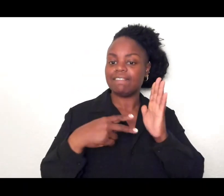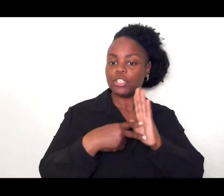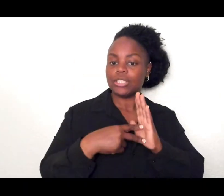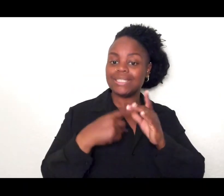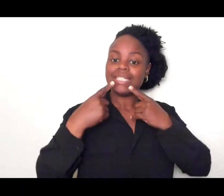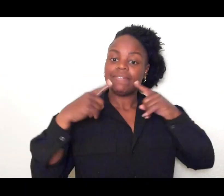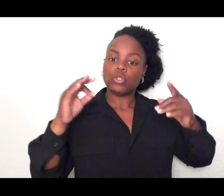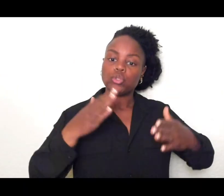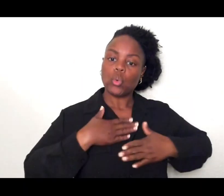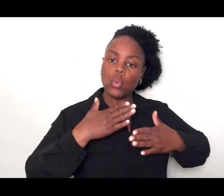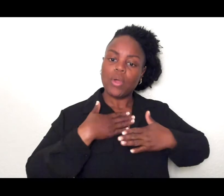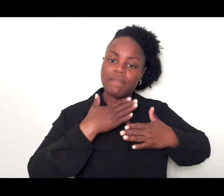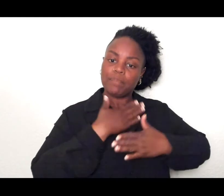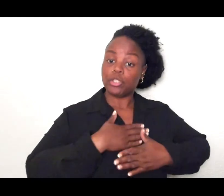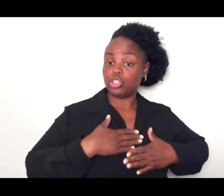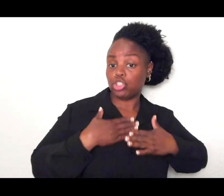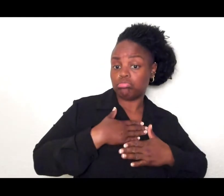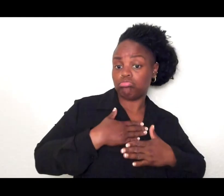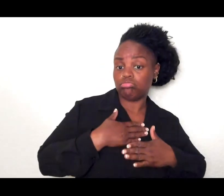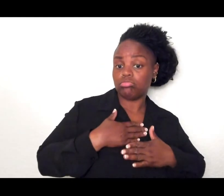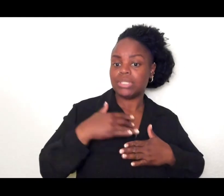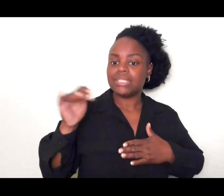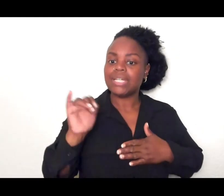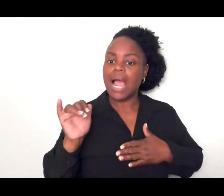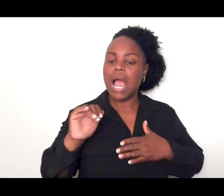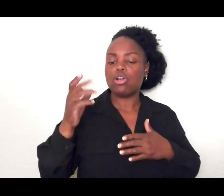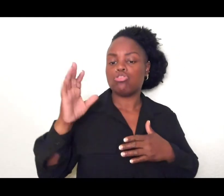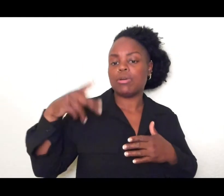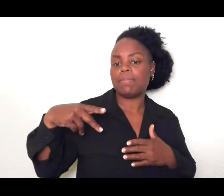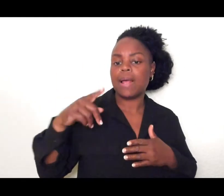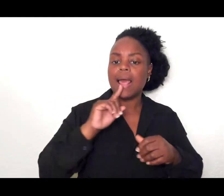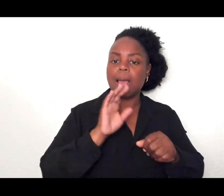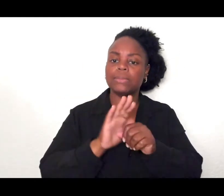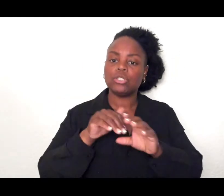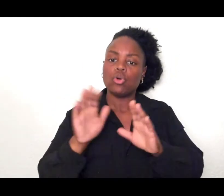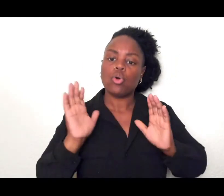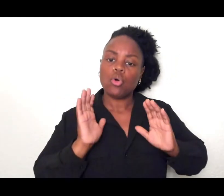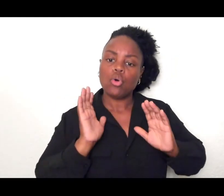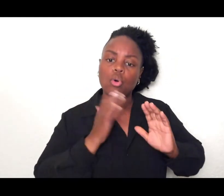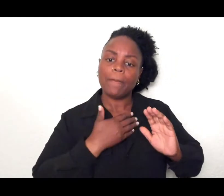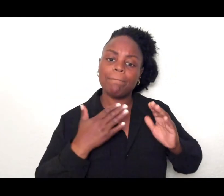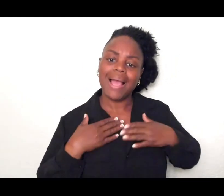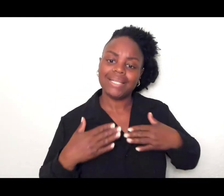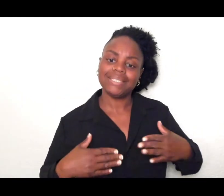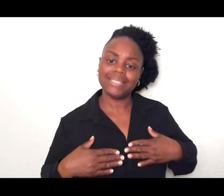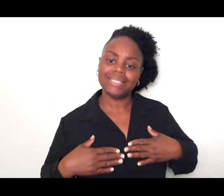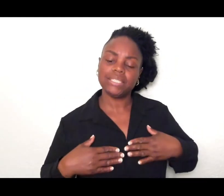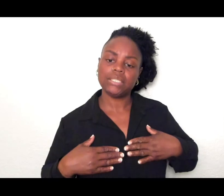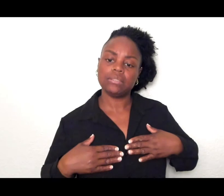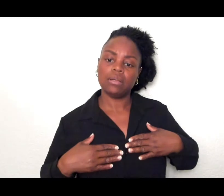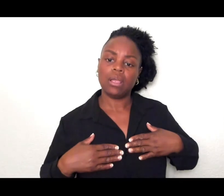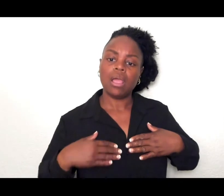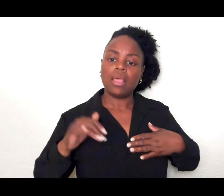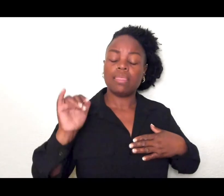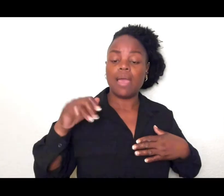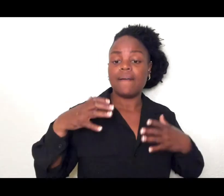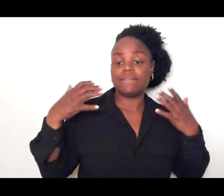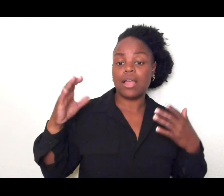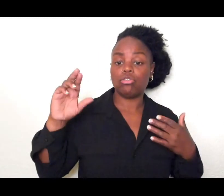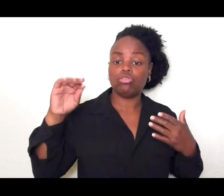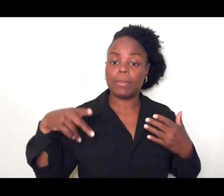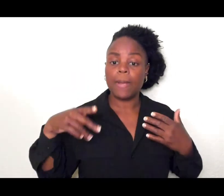So many of us weren't taught that we deserved pleasure, weren't given spaces to experience pleasure. In the piece that I